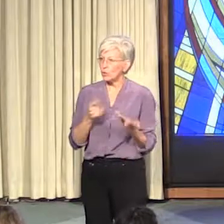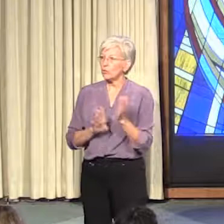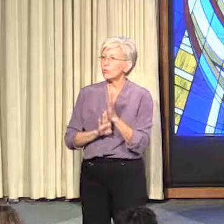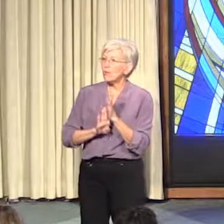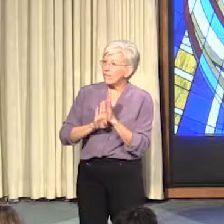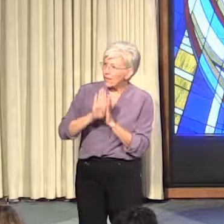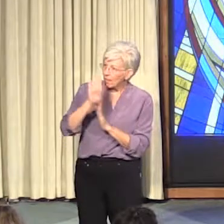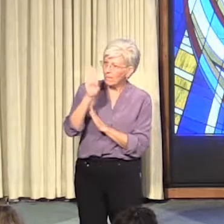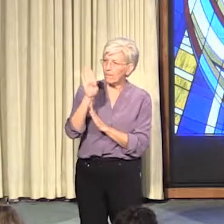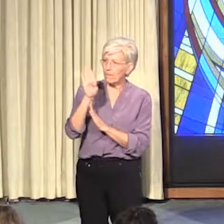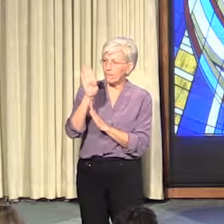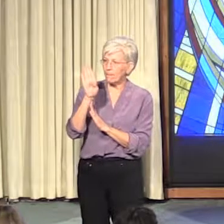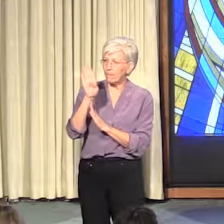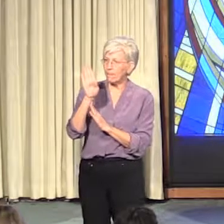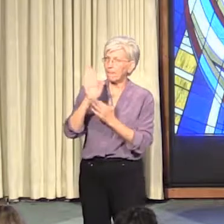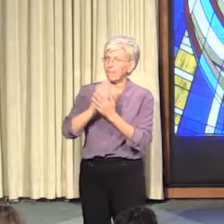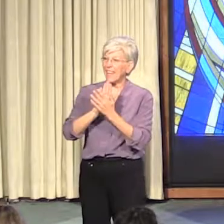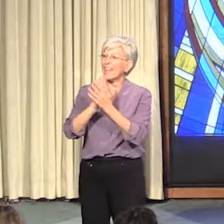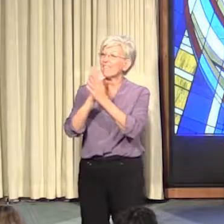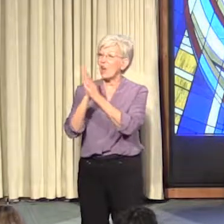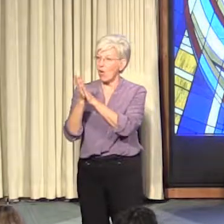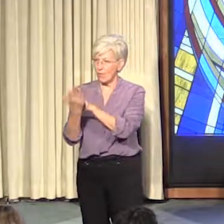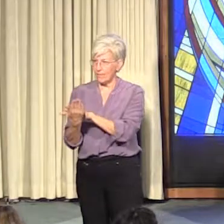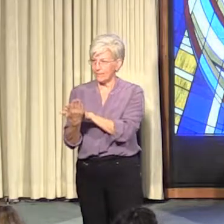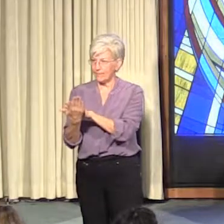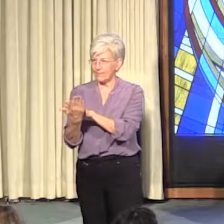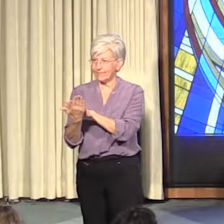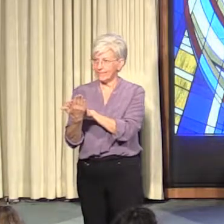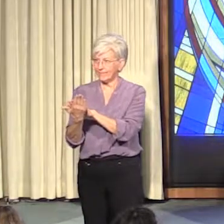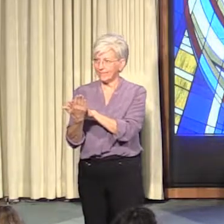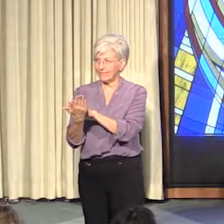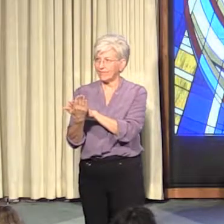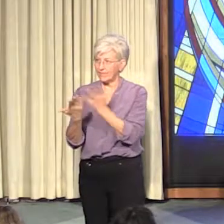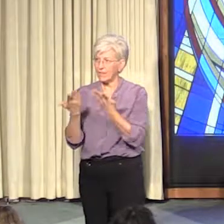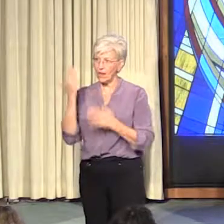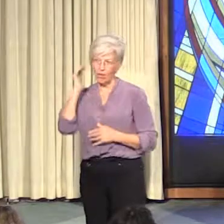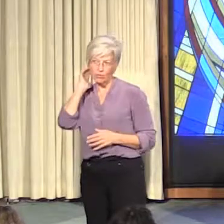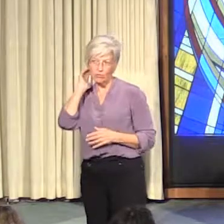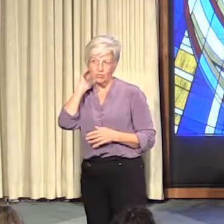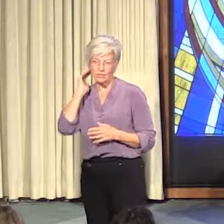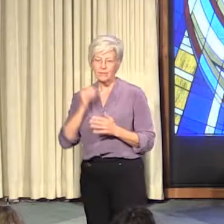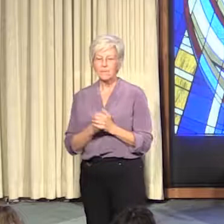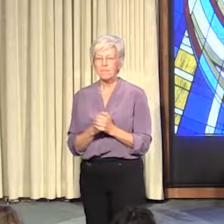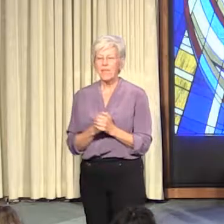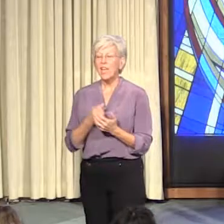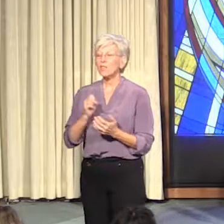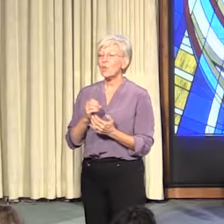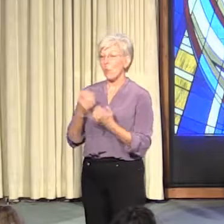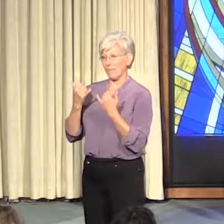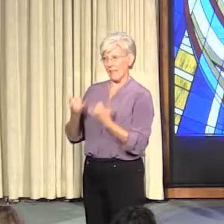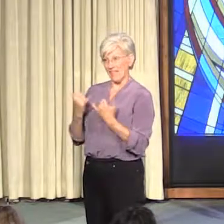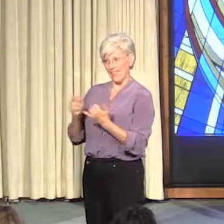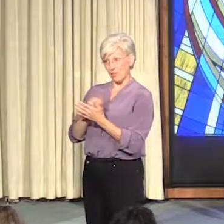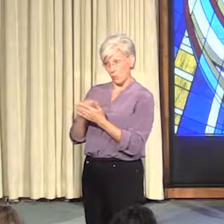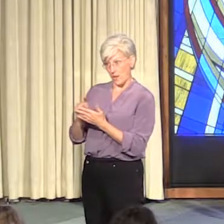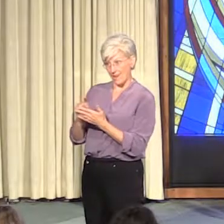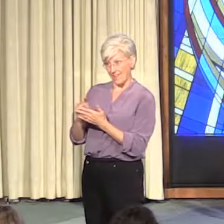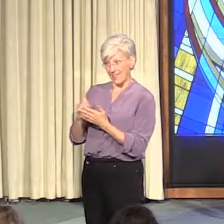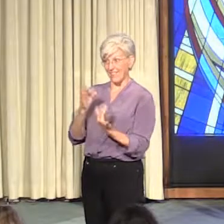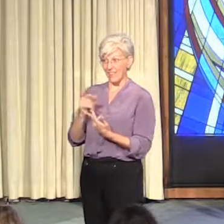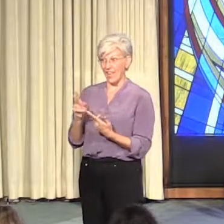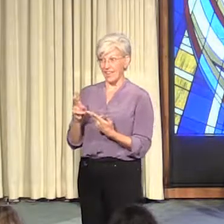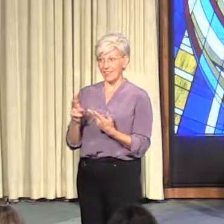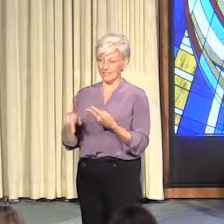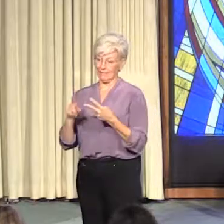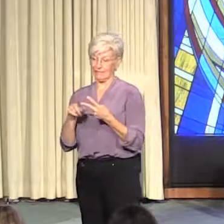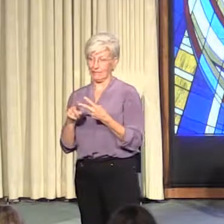develop, evolve in consciousness. So this week we're going to take that second question